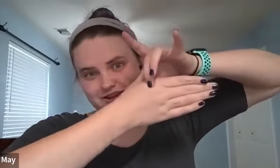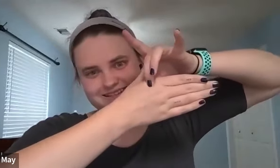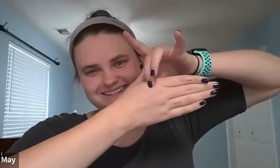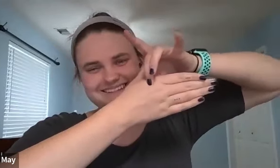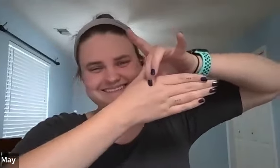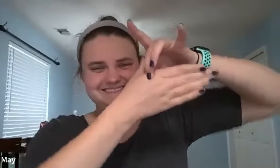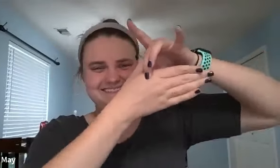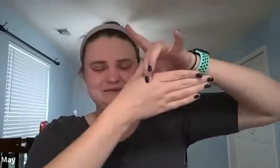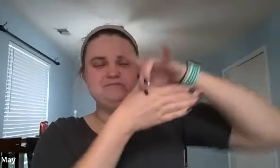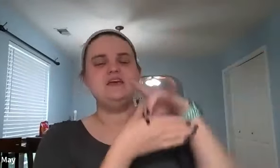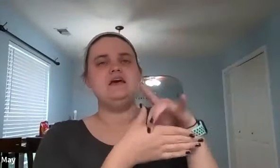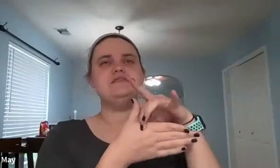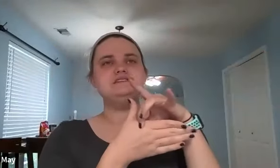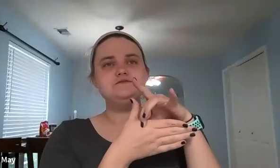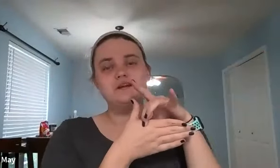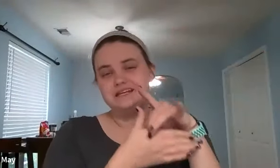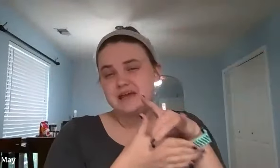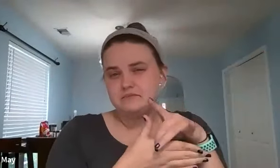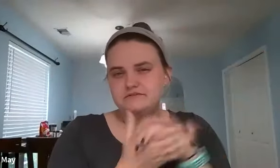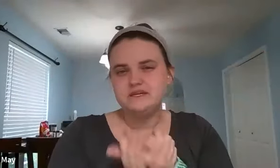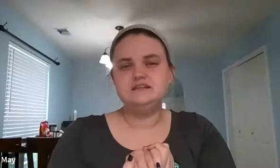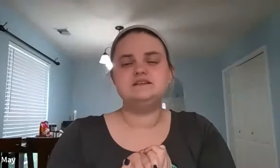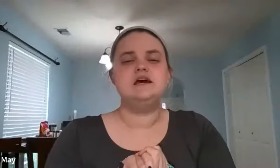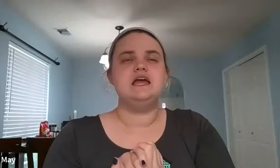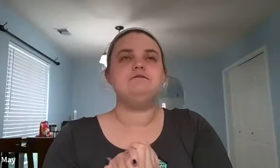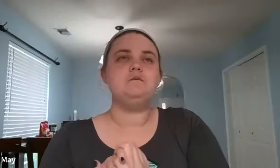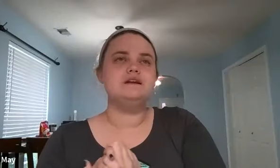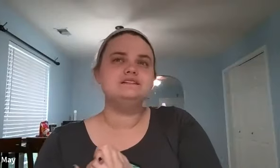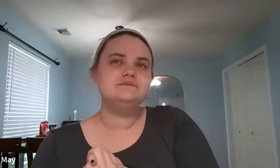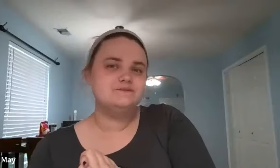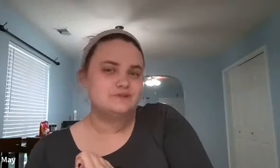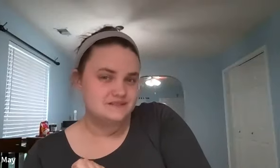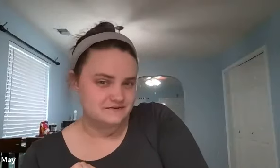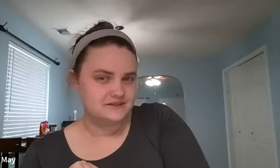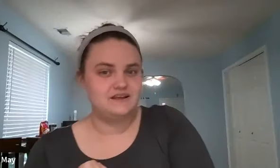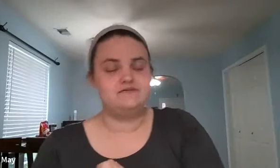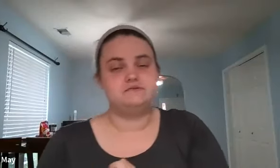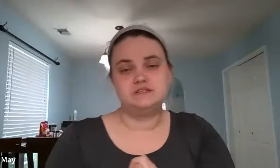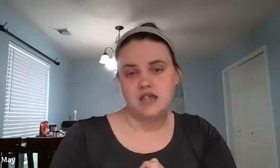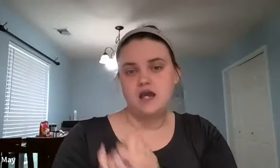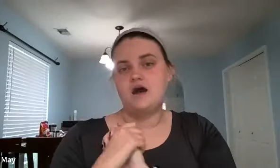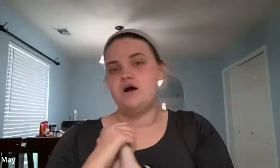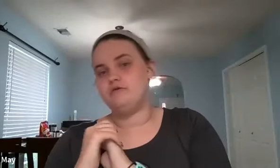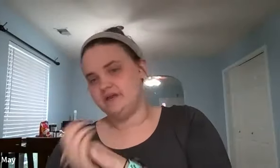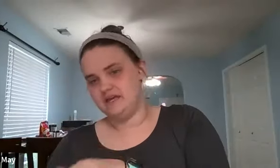guys. So this is for any type of meat. If you wanted to be specific, like if it was cow,